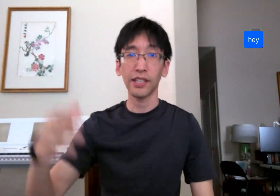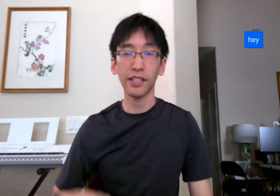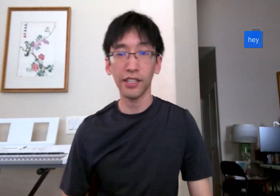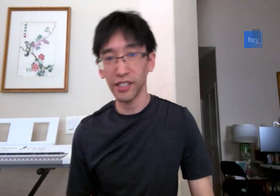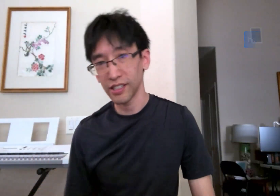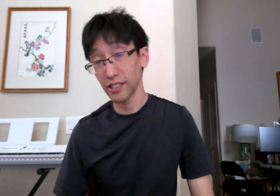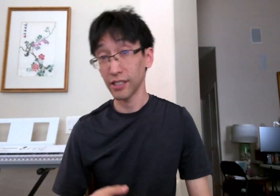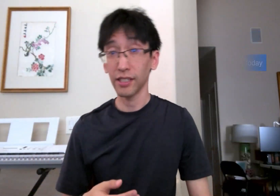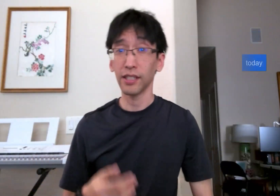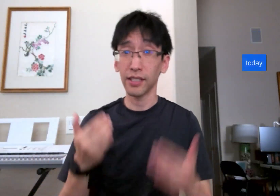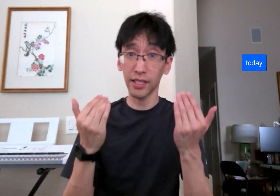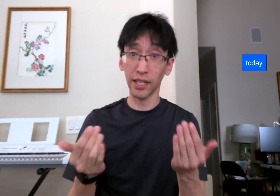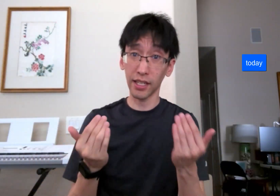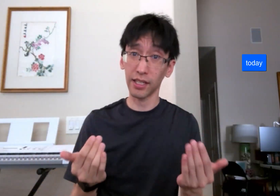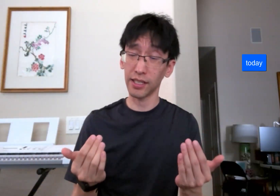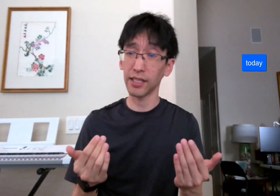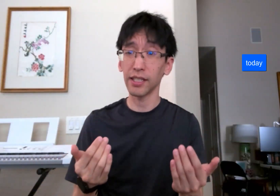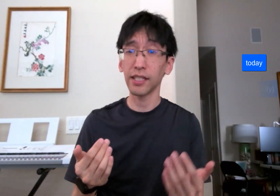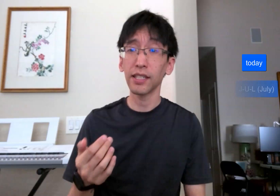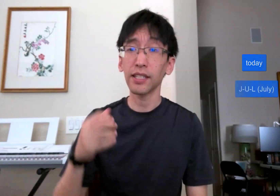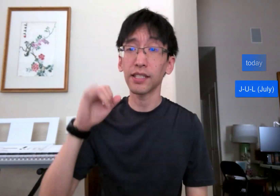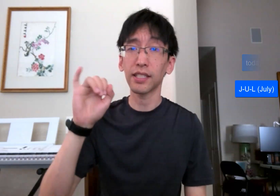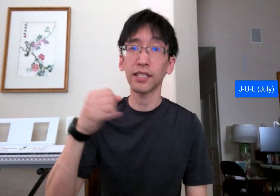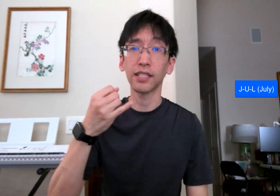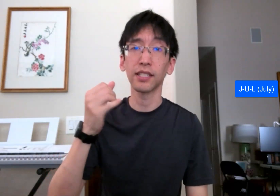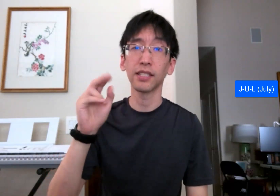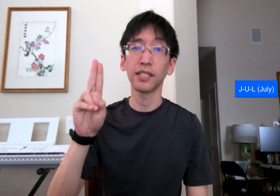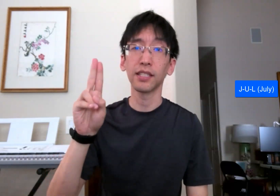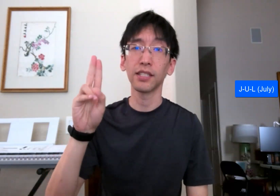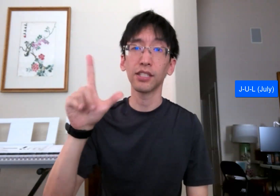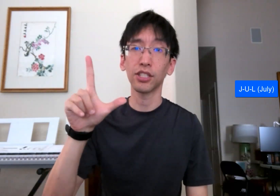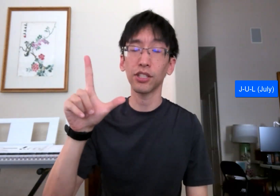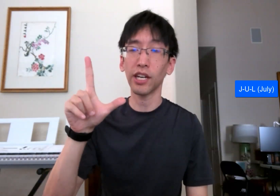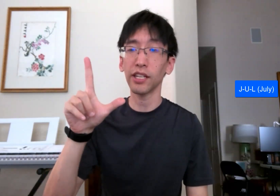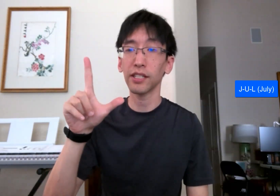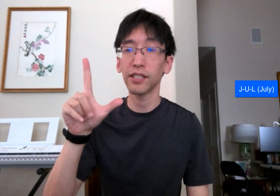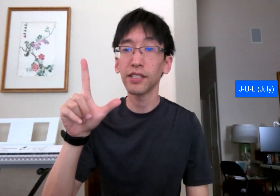Hi there. Today it's July